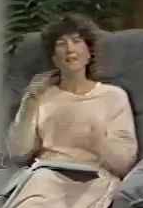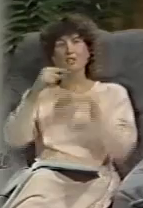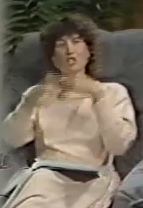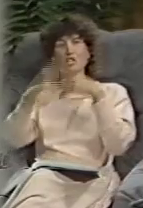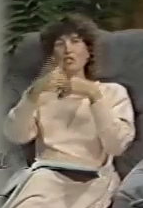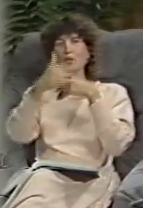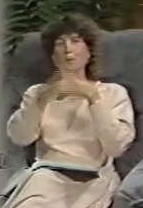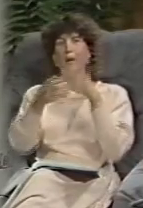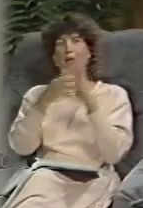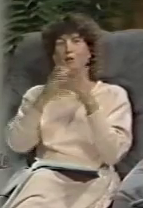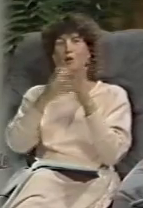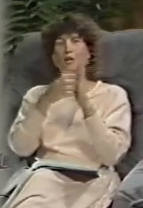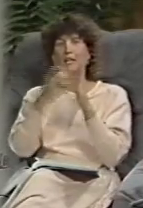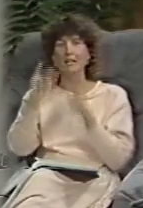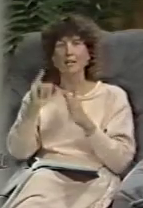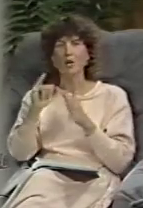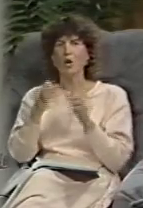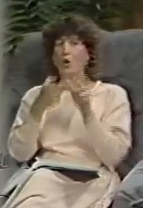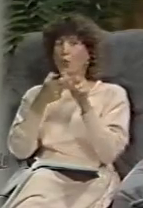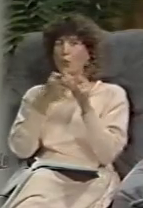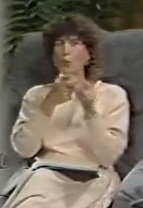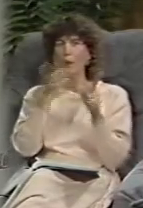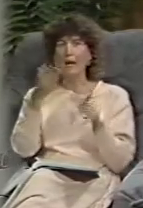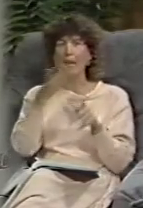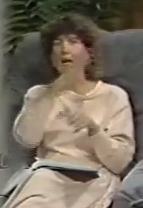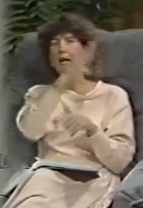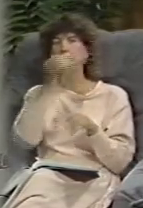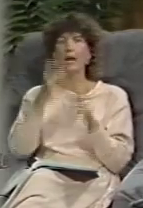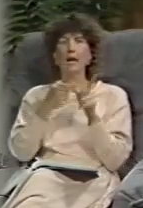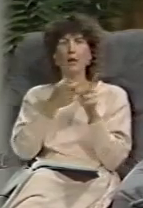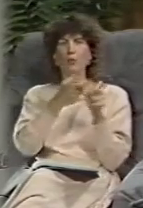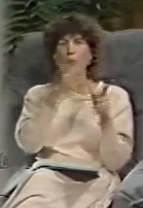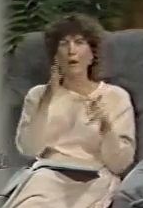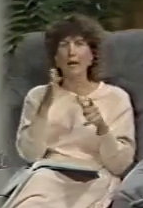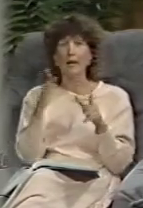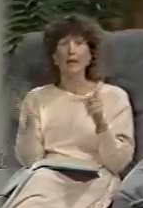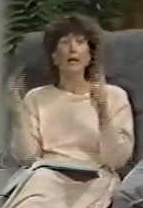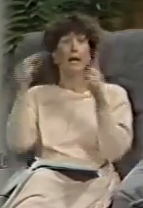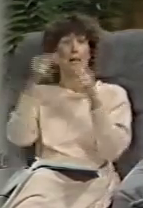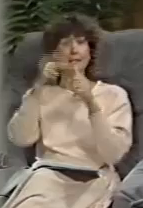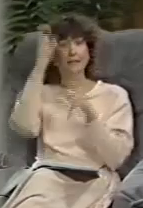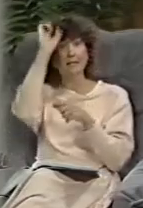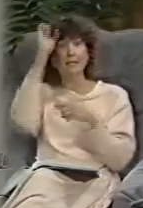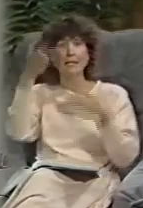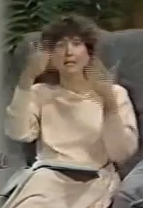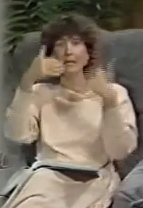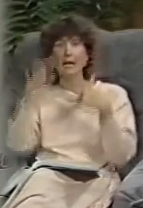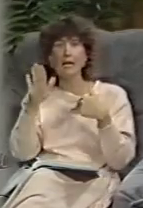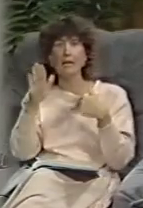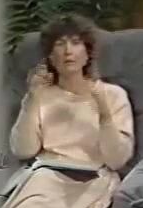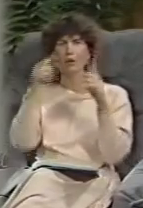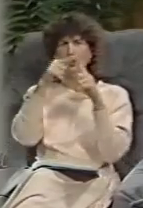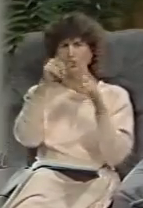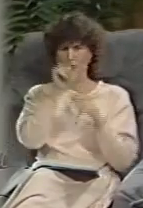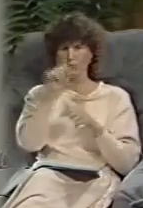The gingerbread cookie ran and ran until he came to